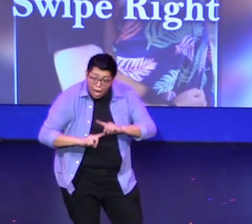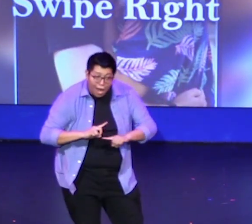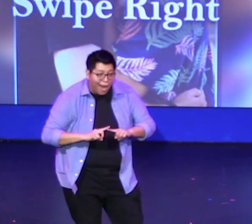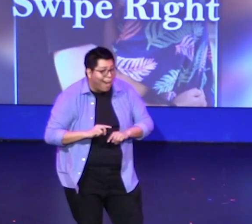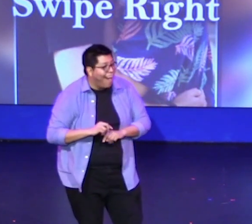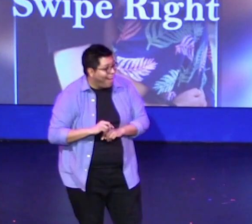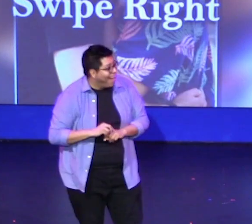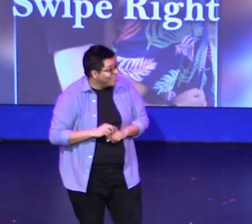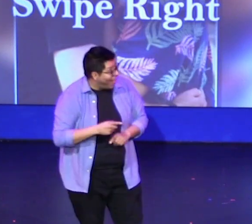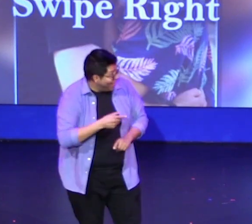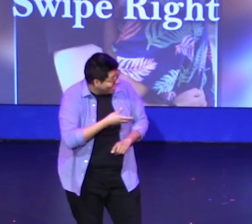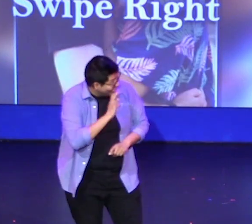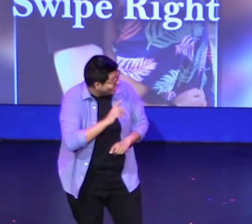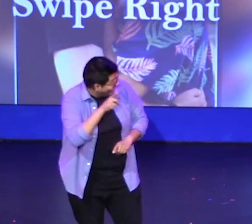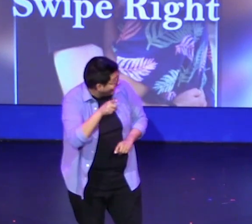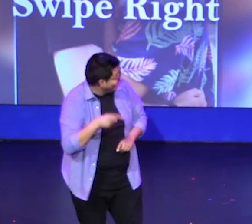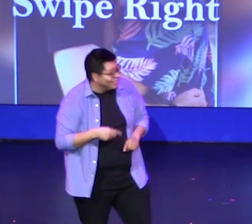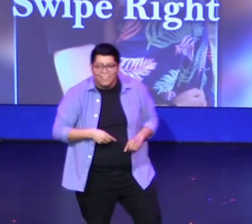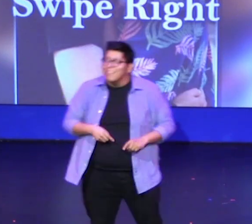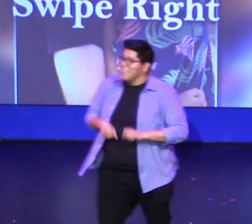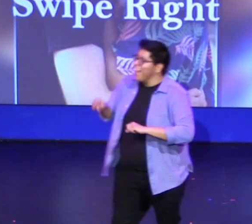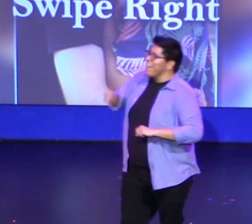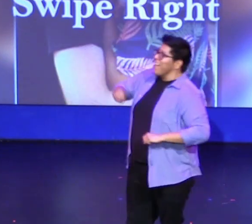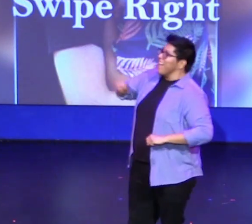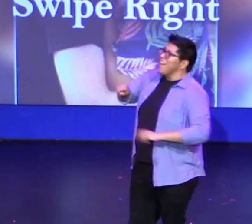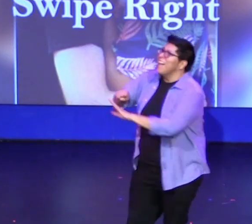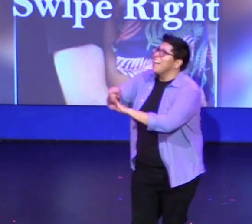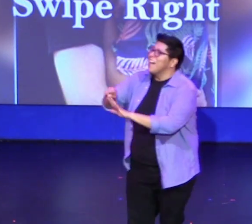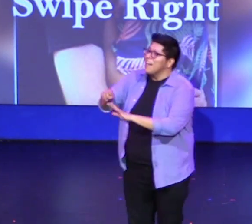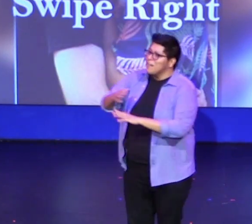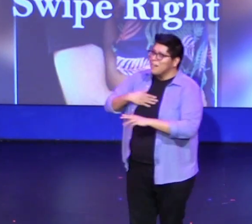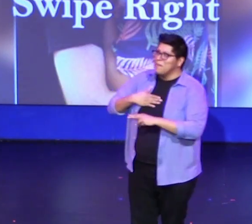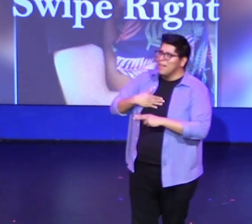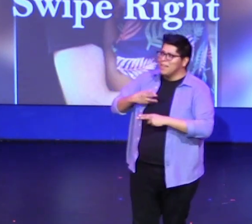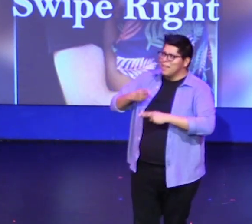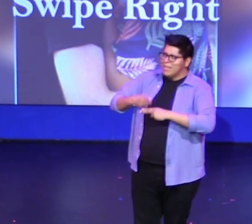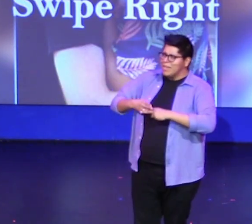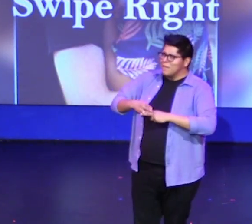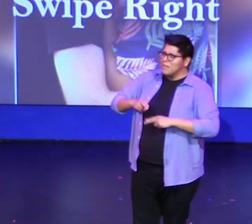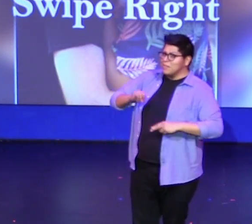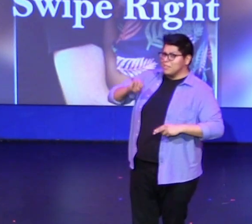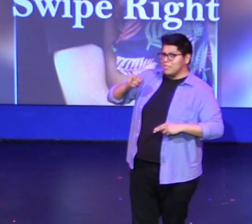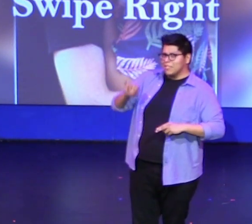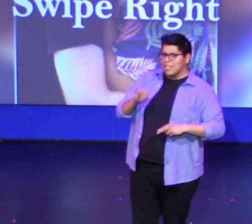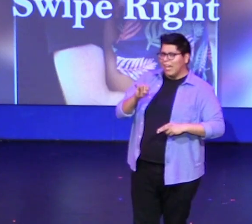I'm okay. All right, he signs. You want to grab a drink? Yeah, but first, my name